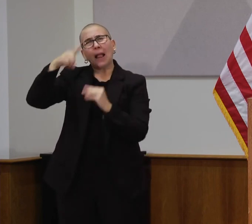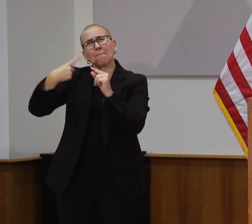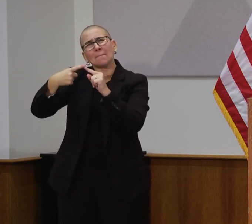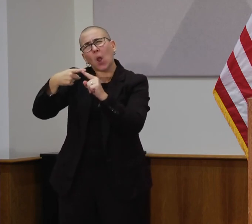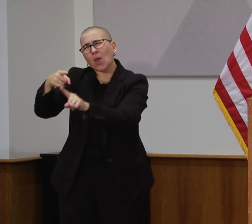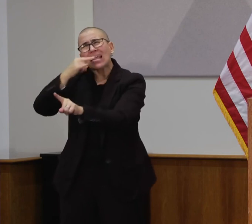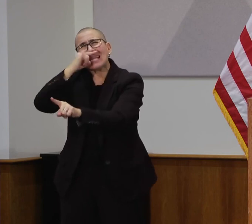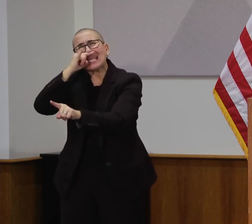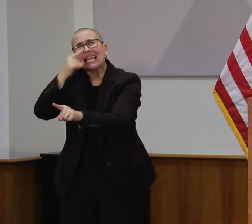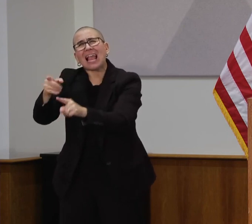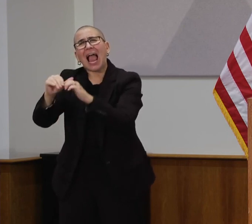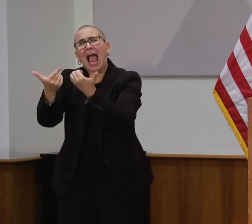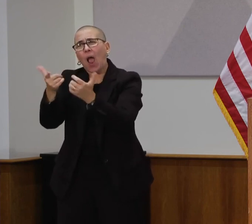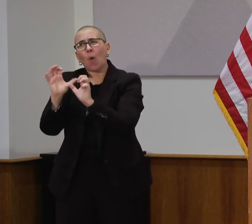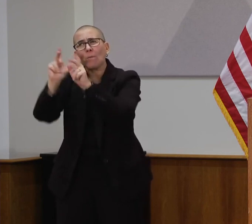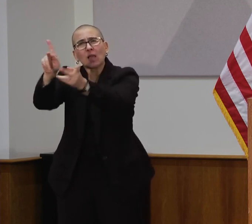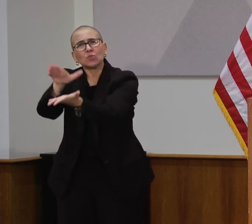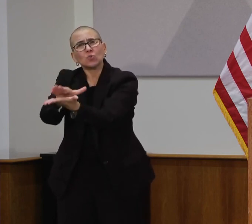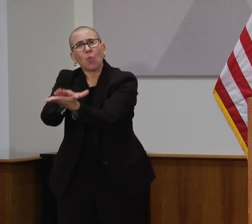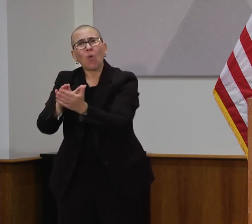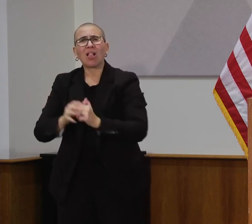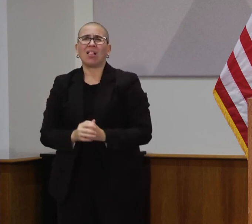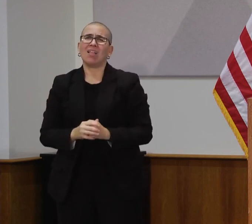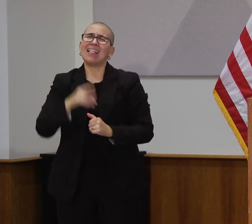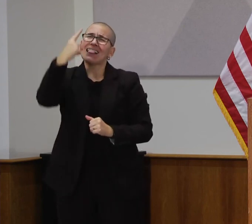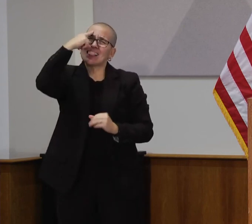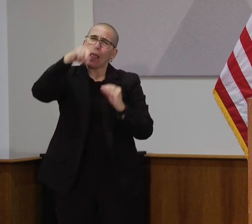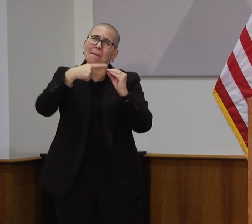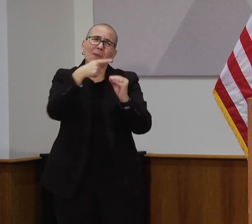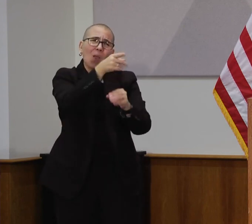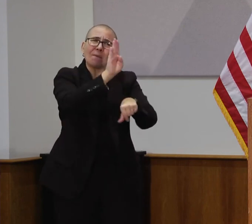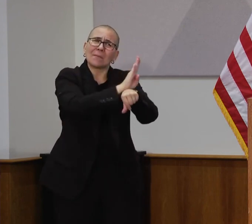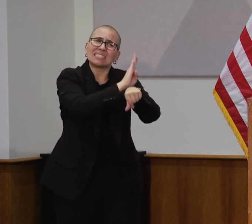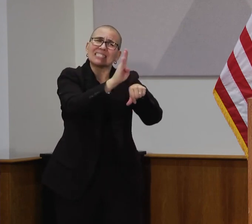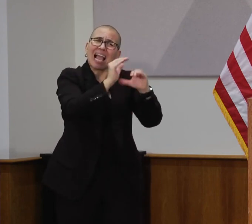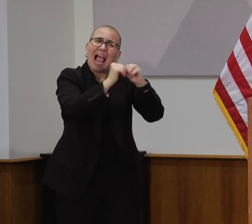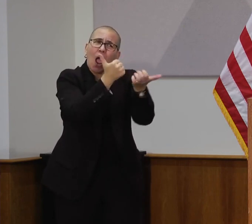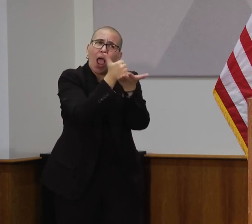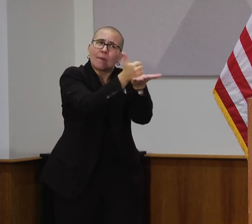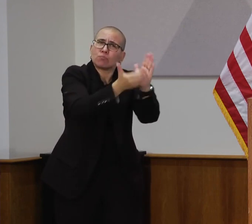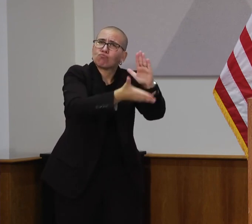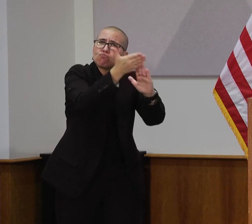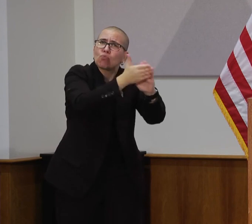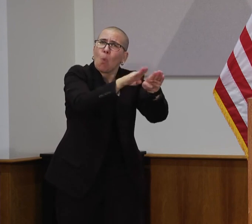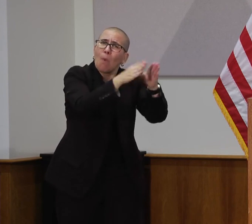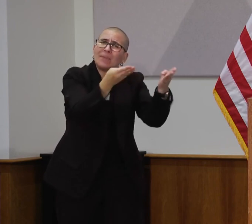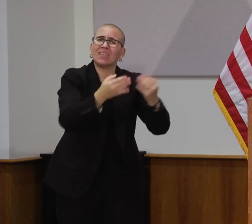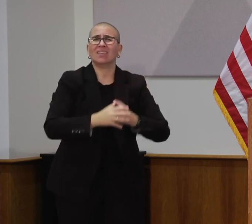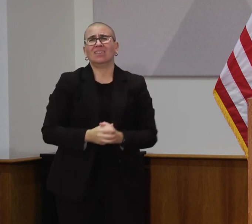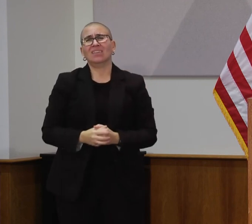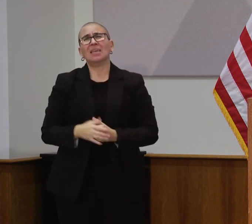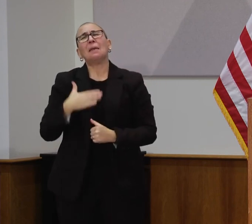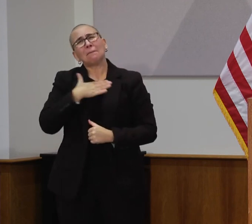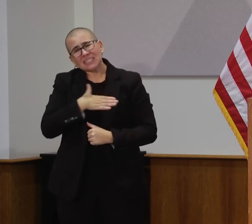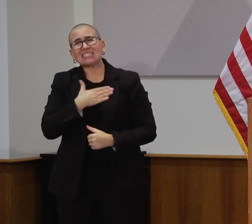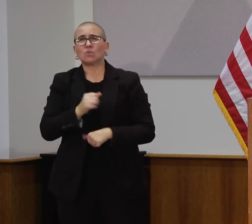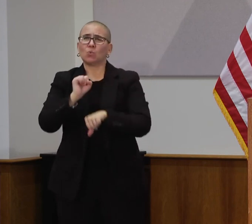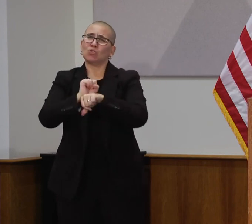school. Our small businesses need your help so they can stay open. So please, let's unite and trust each